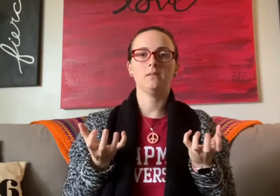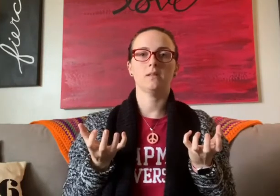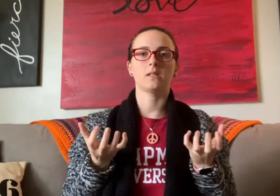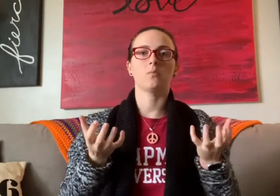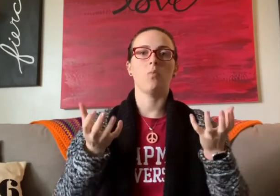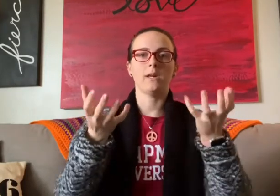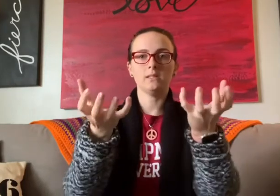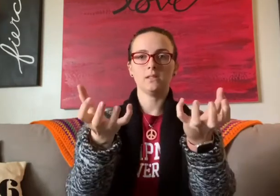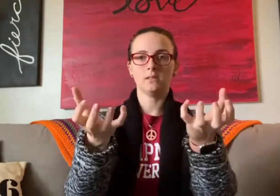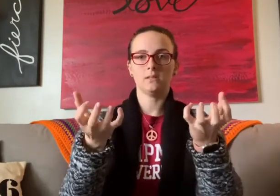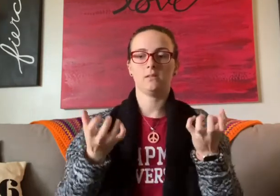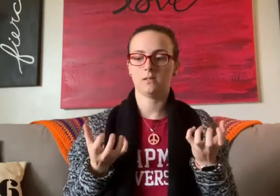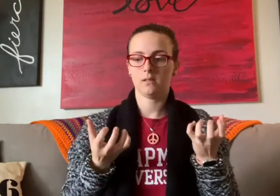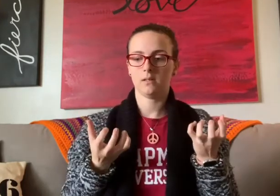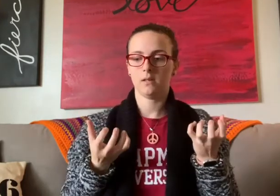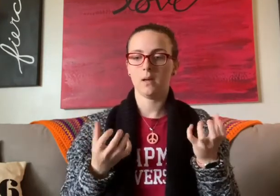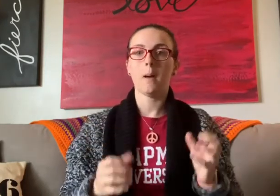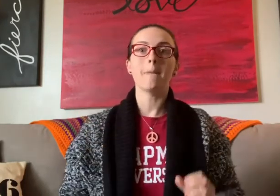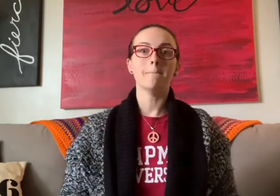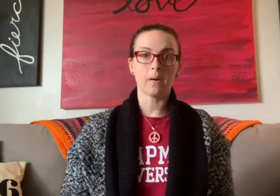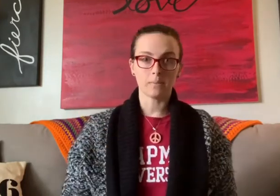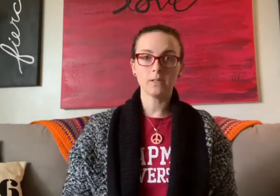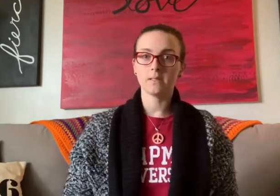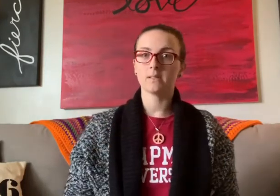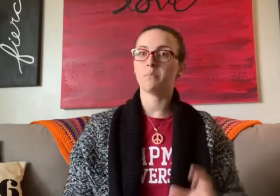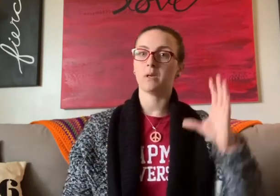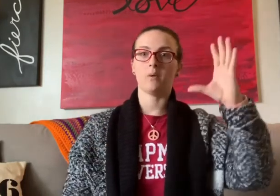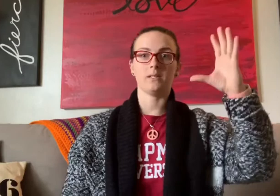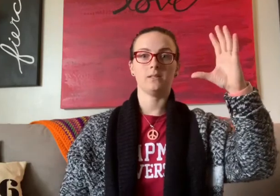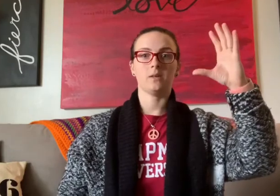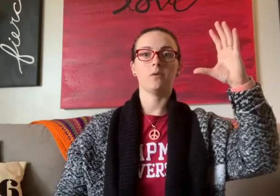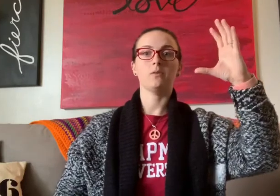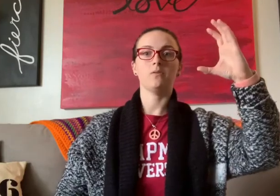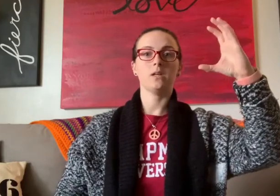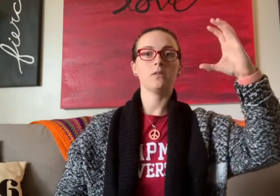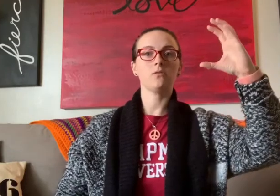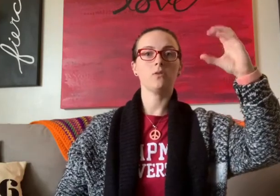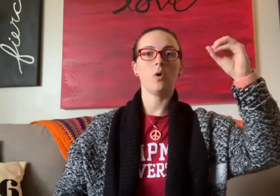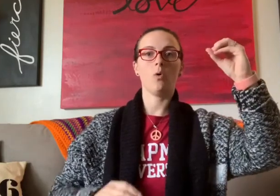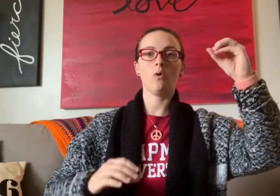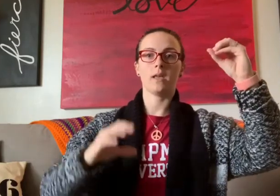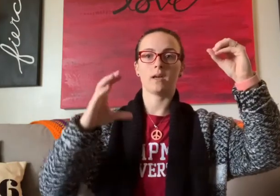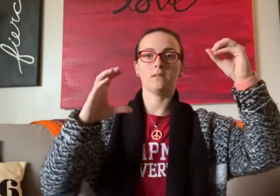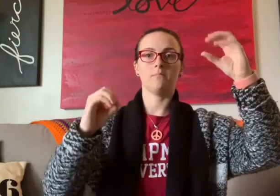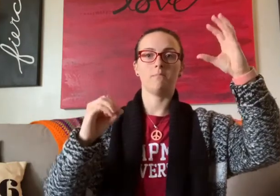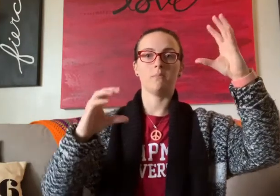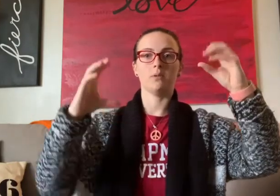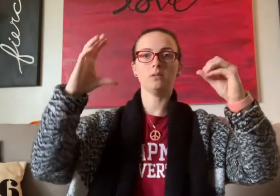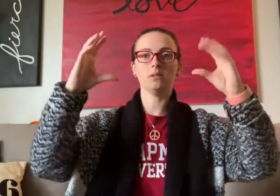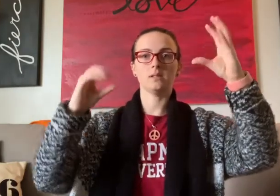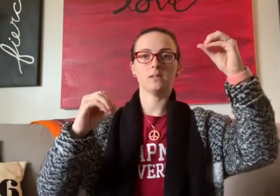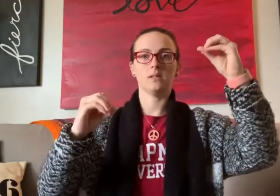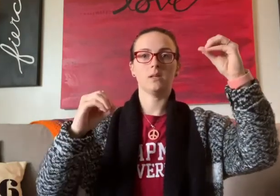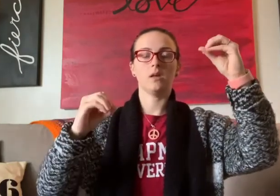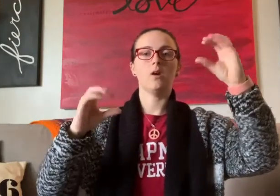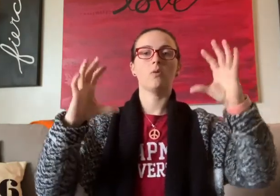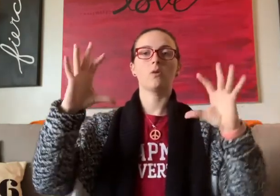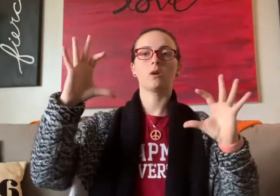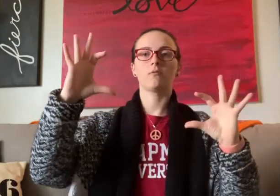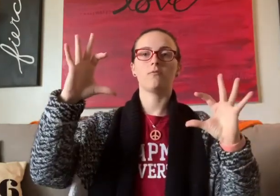that's want. Bubbles is a big one. So you can either do a whole hand, bubbles, or